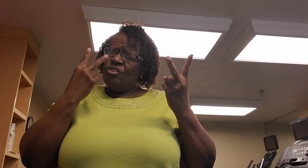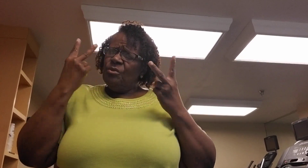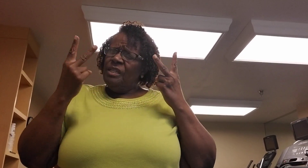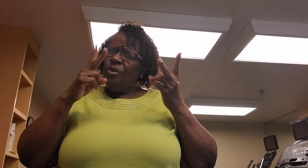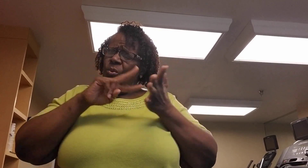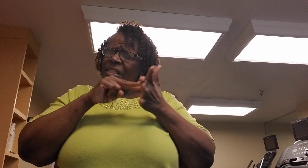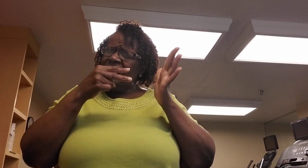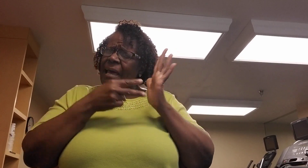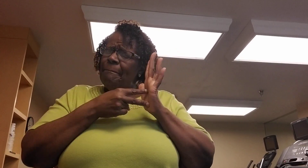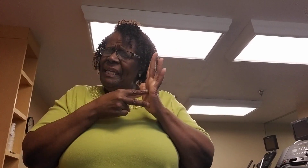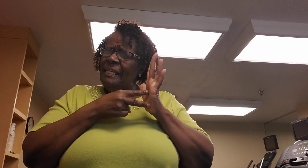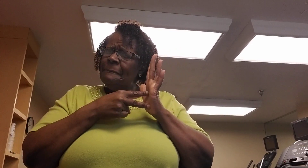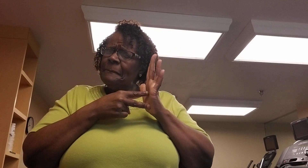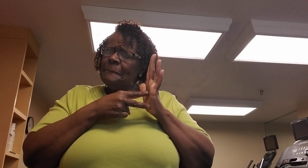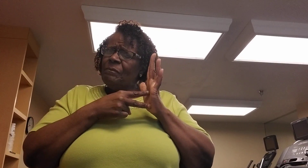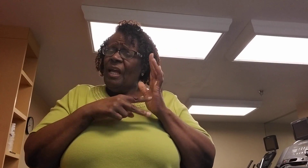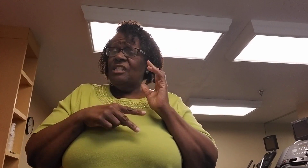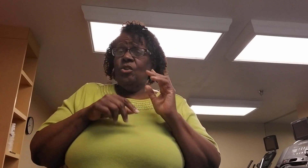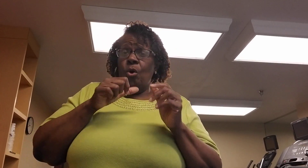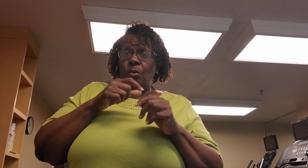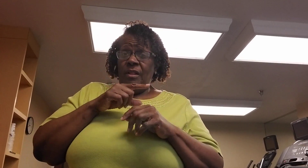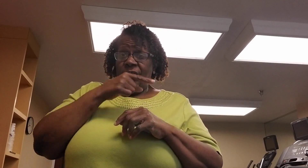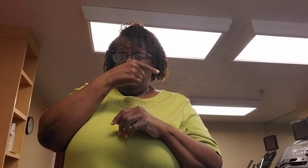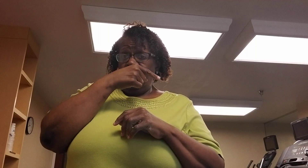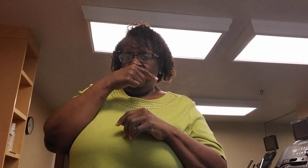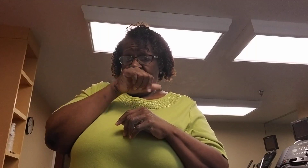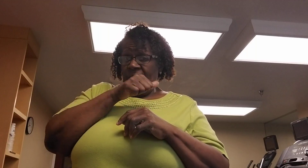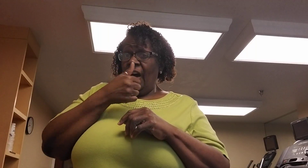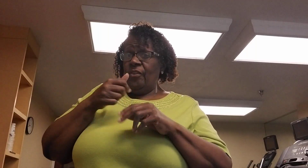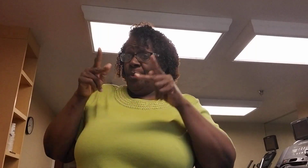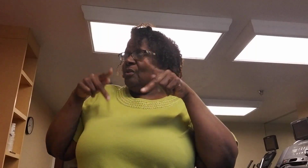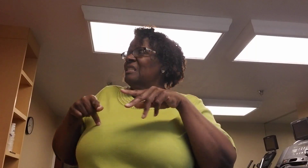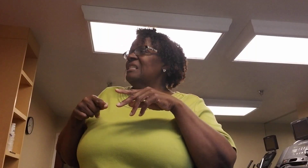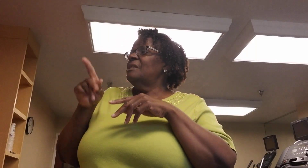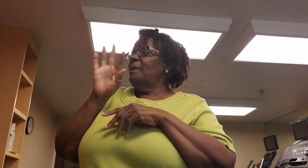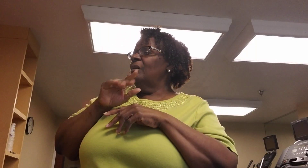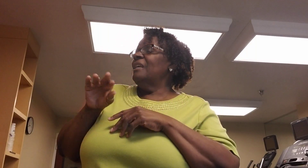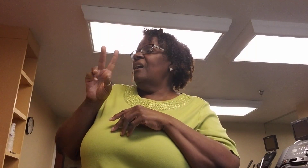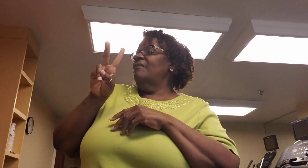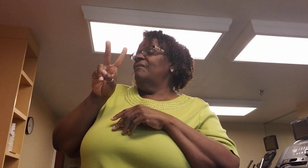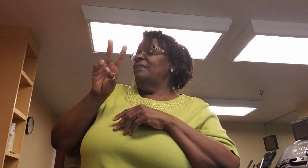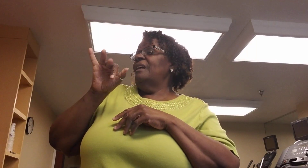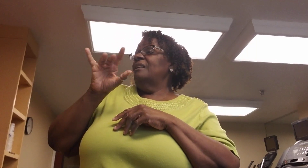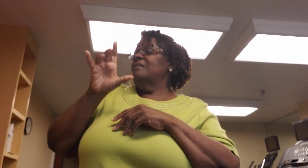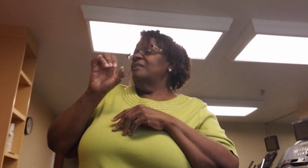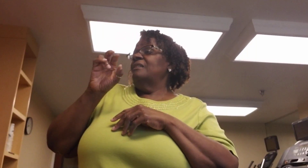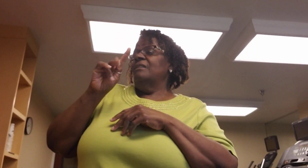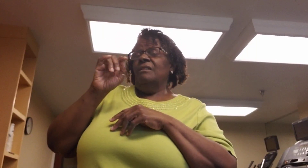victory, what does that mean? And so the other person spelled out,